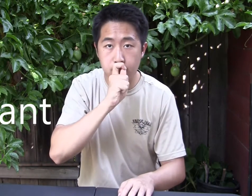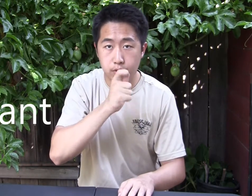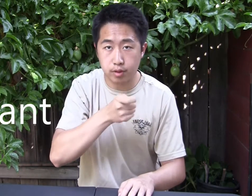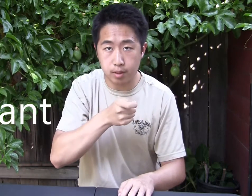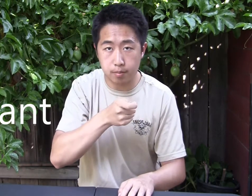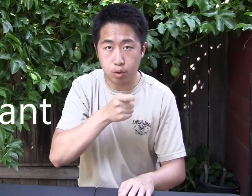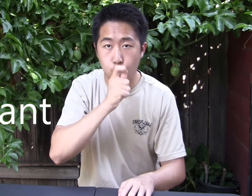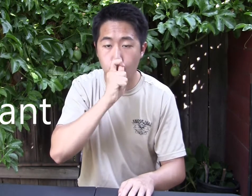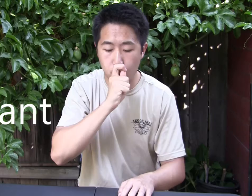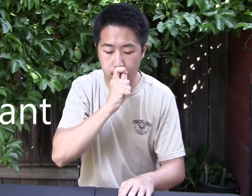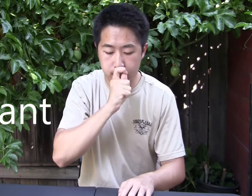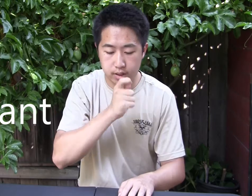Move it up. Want.